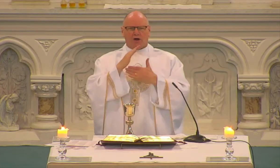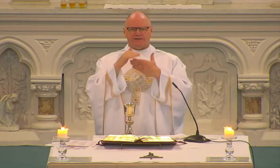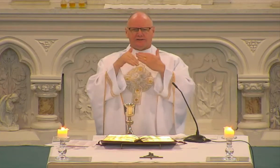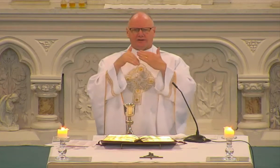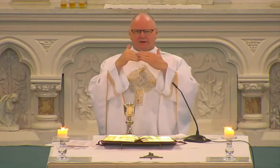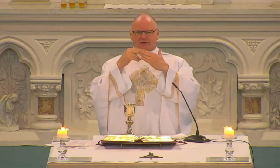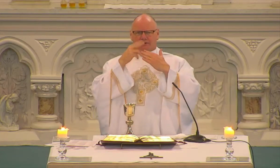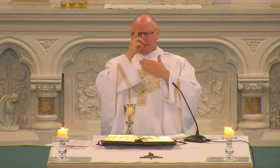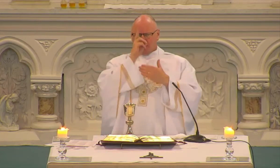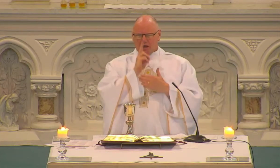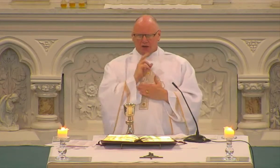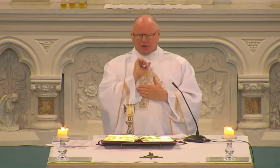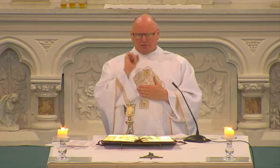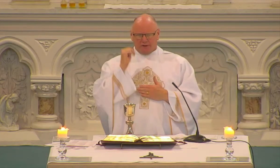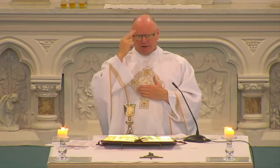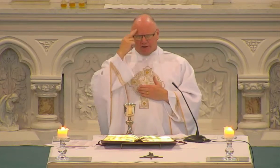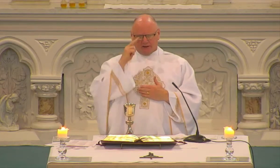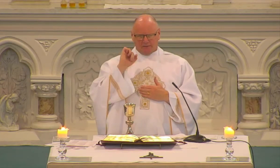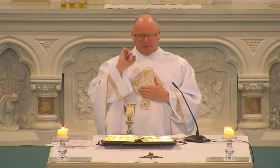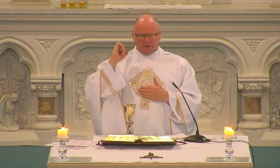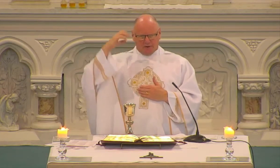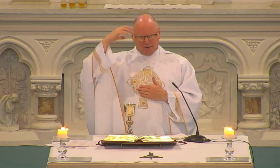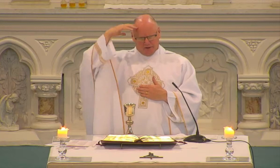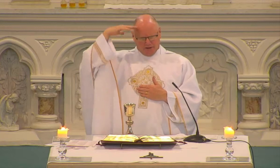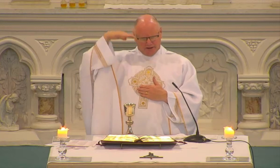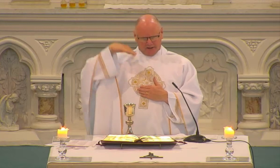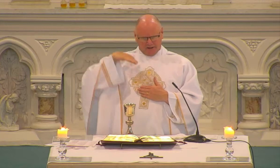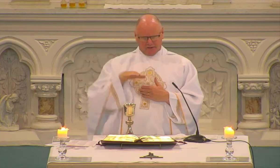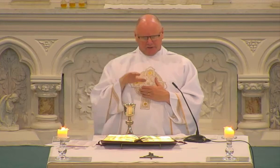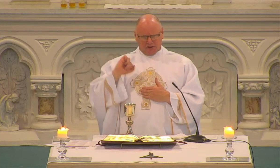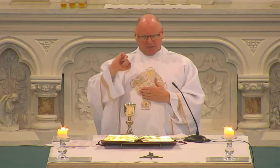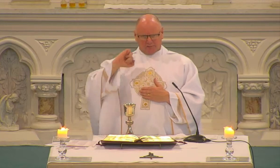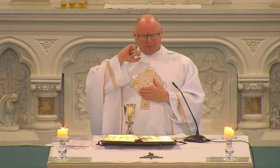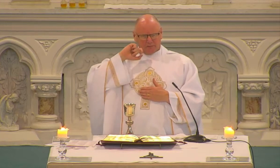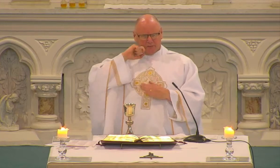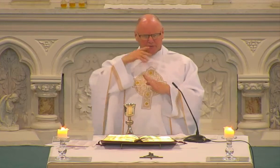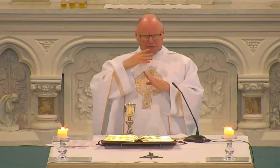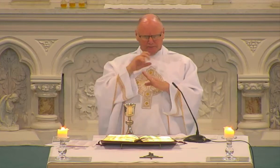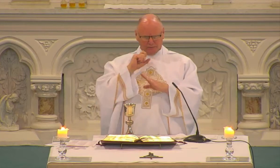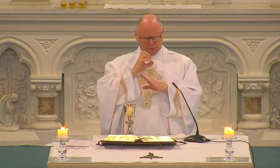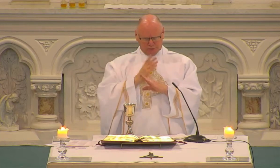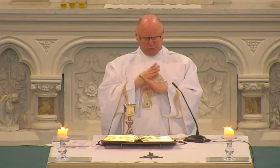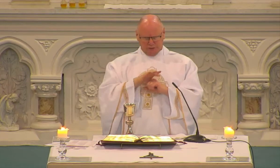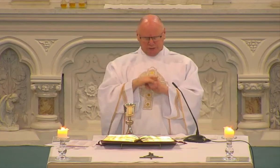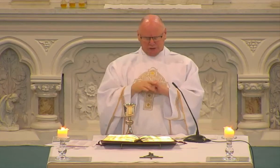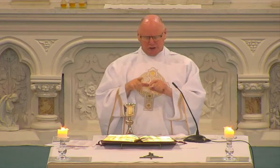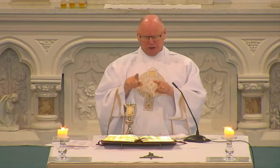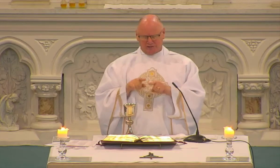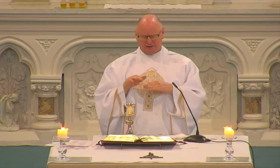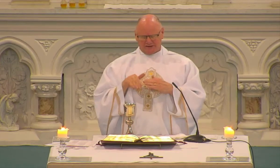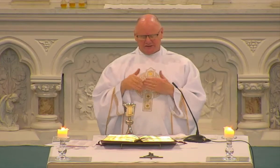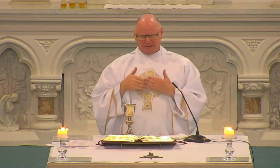heaven, hallowed be thy name. Thy kingdom come, be done on earth as it is in